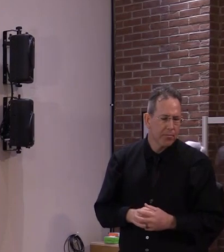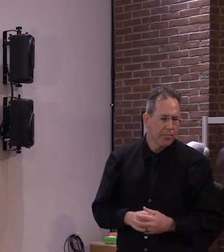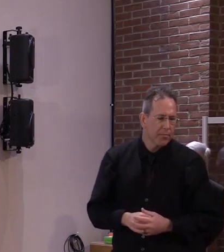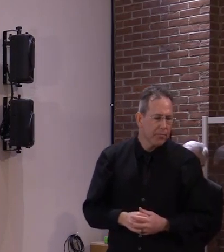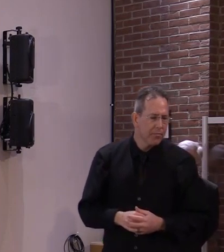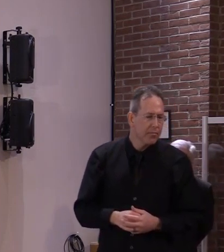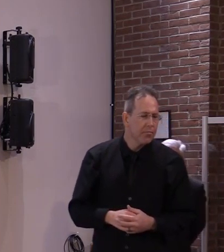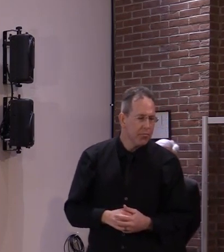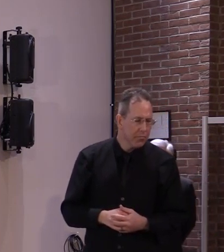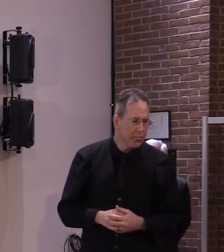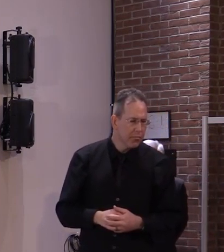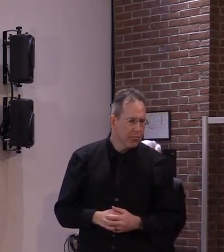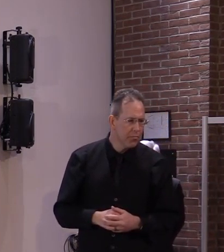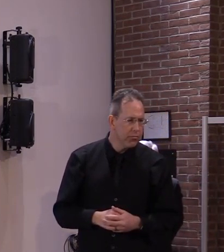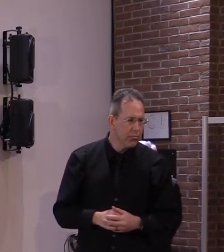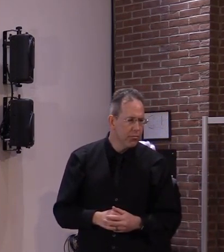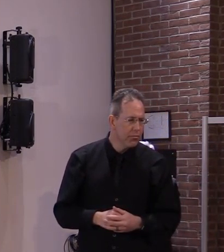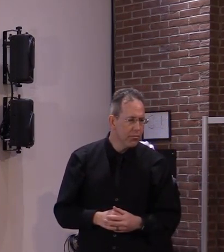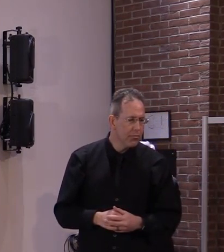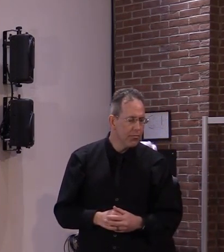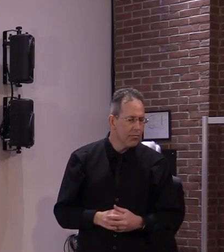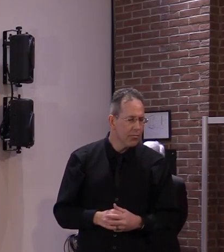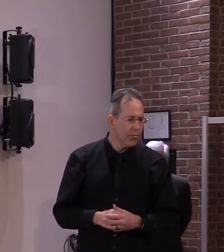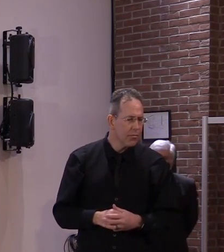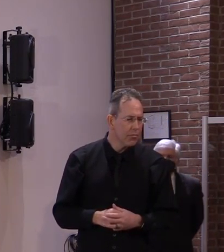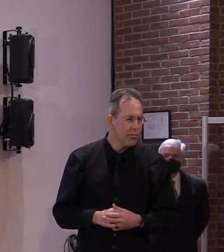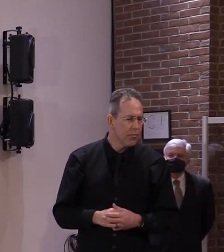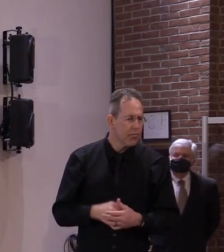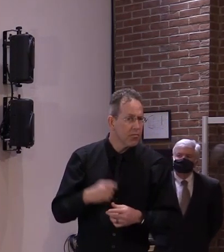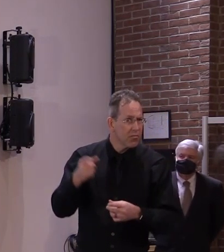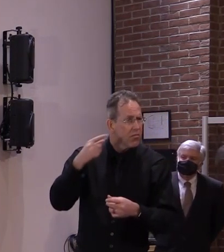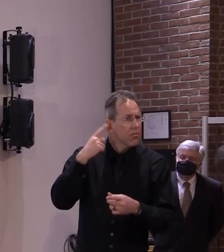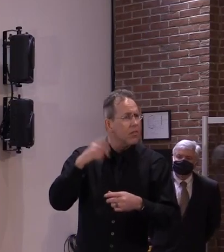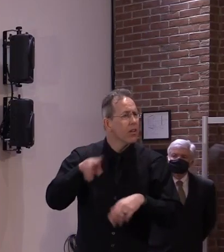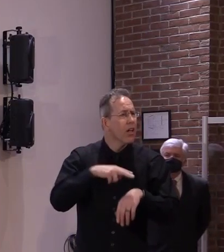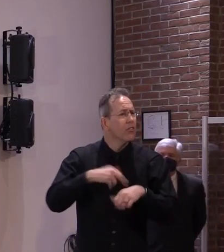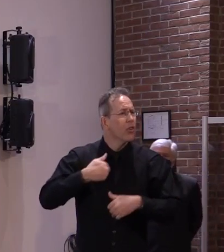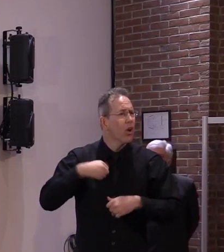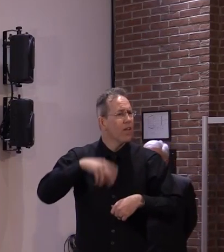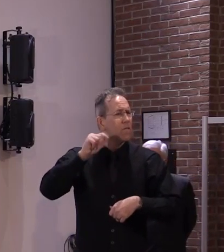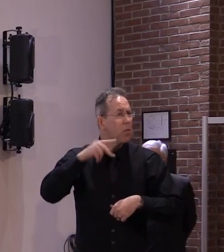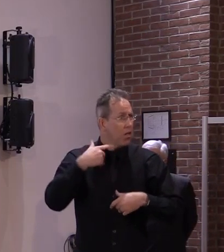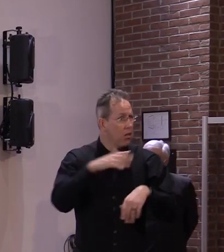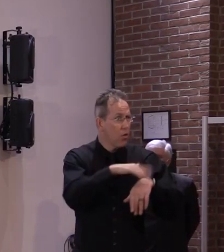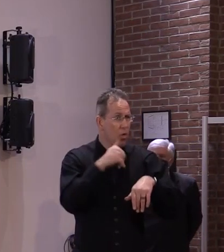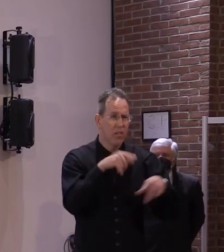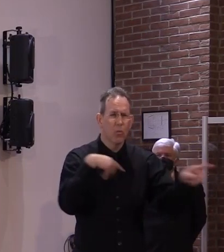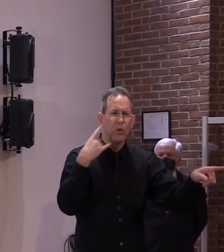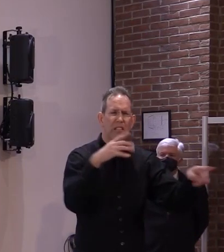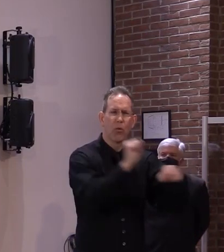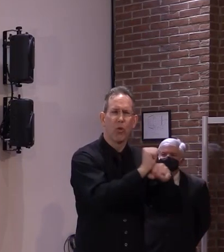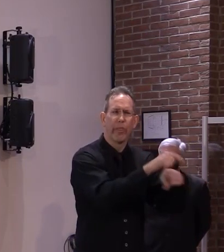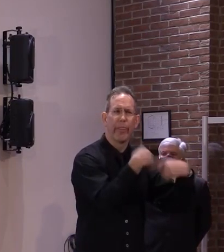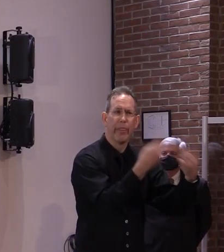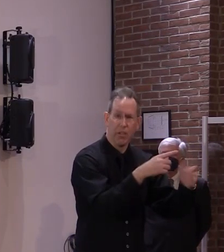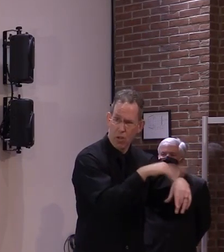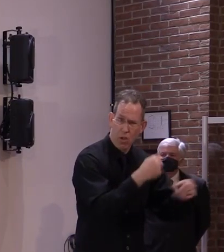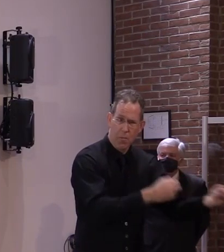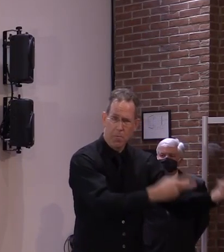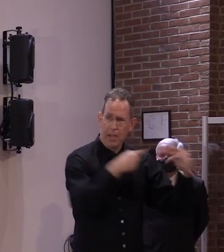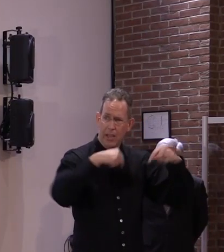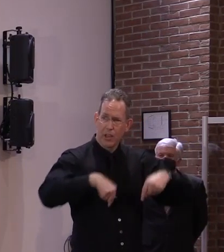are, or how are you feeling about that? Yeah, they are still there, and as to whether it's time for them to come home, we'll await